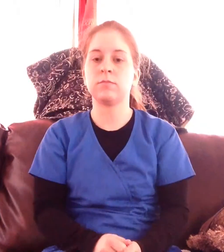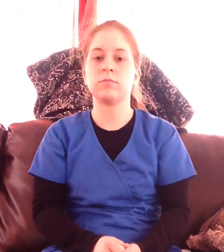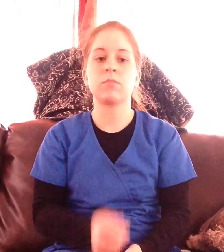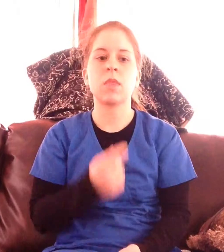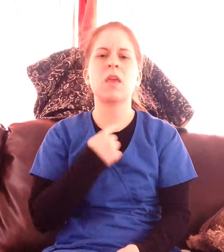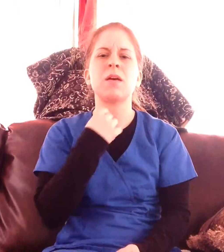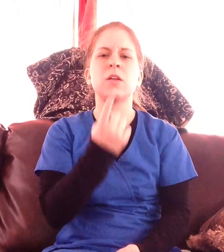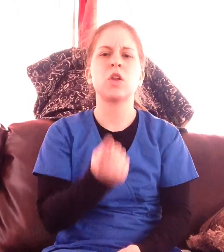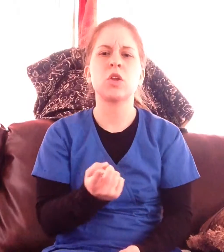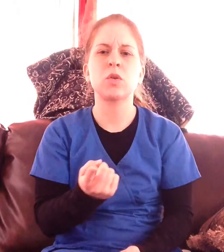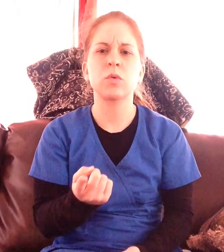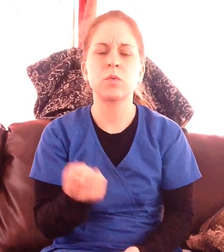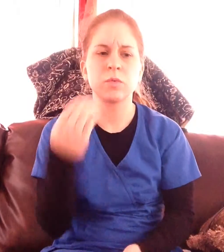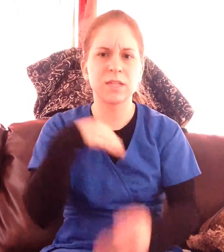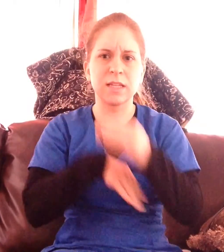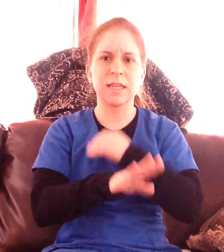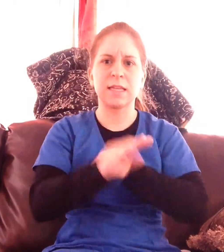we live in today.